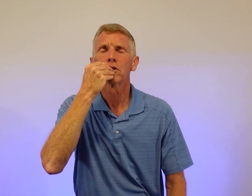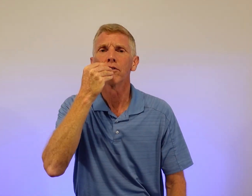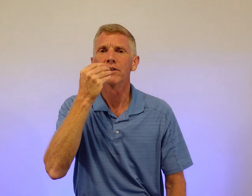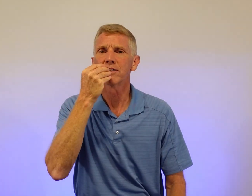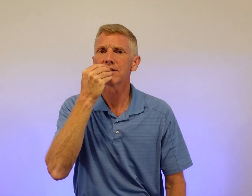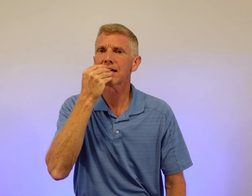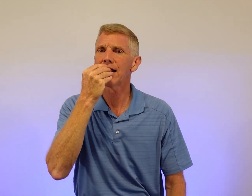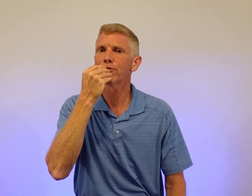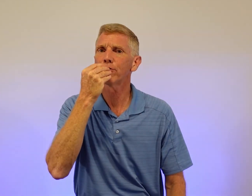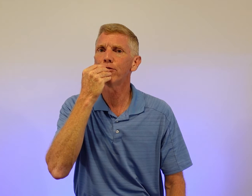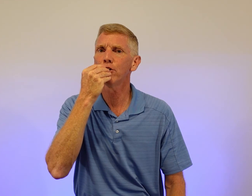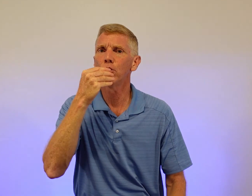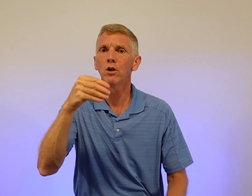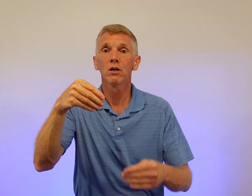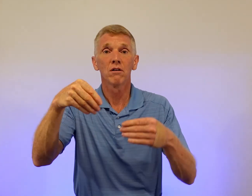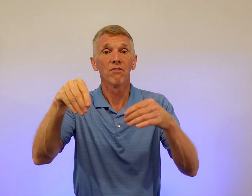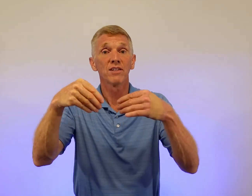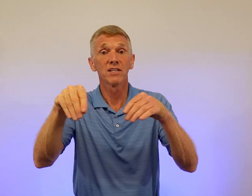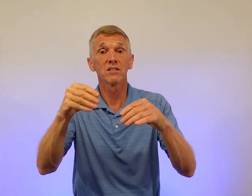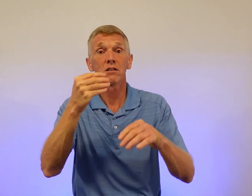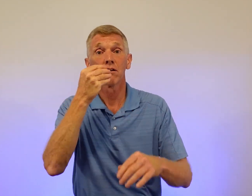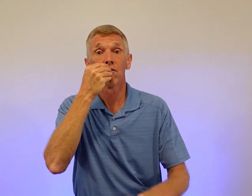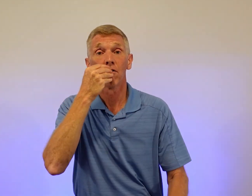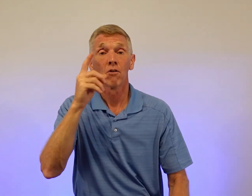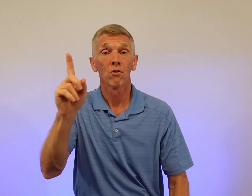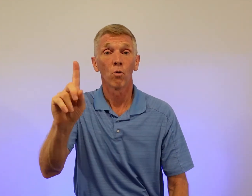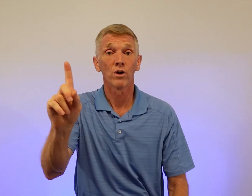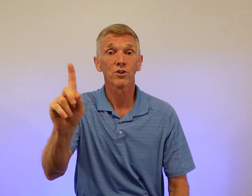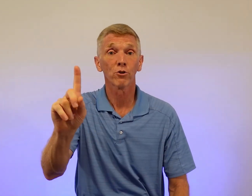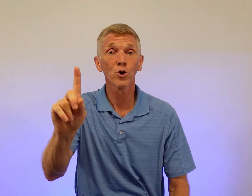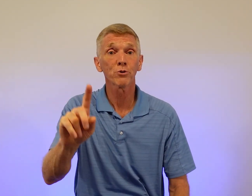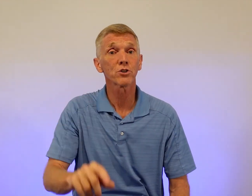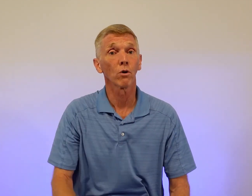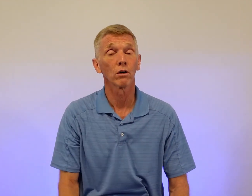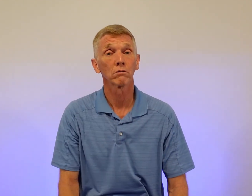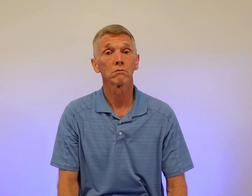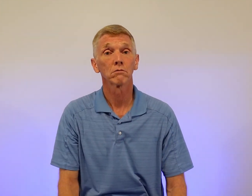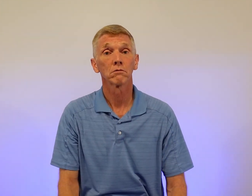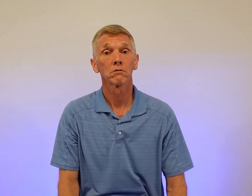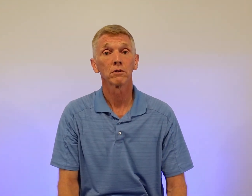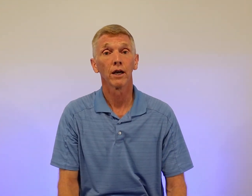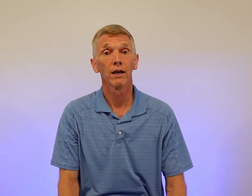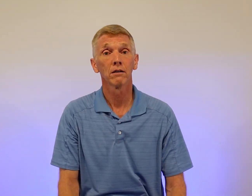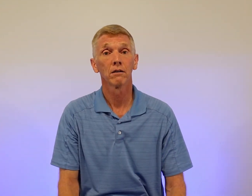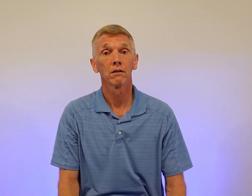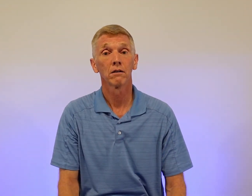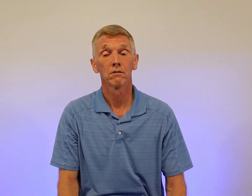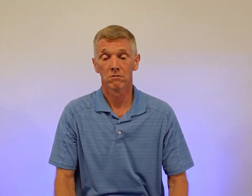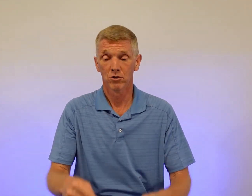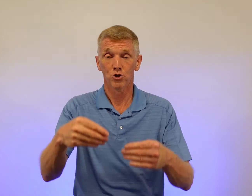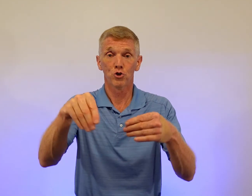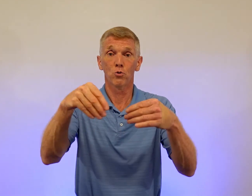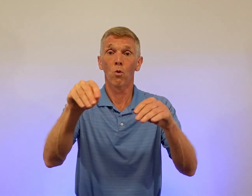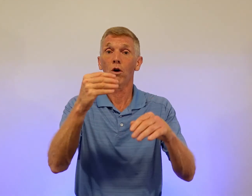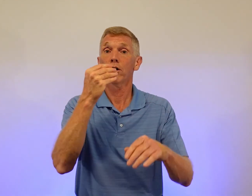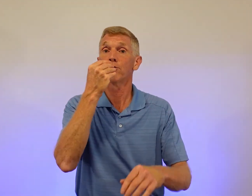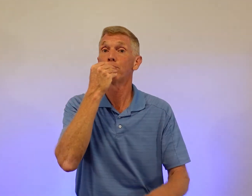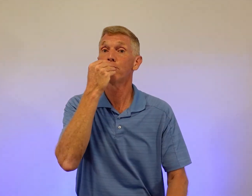This is the sign for food. This is, where's the grocery store? Okay, store,